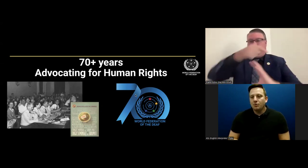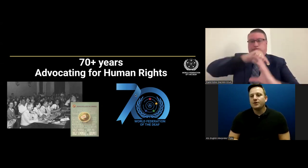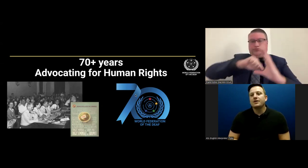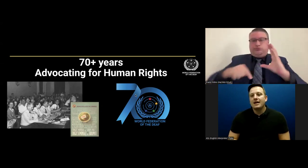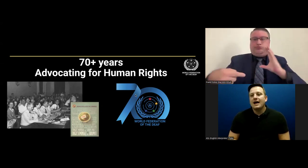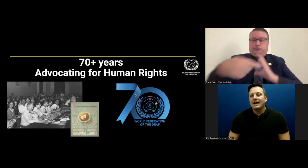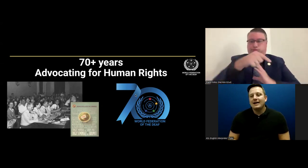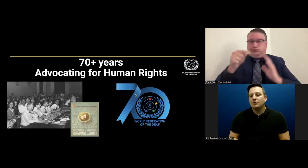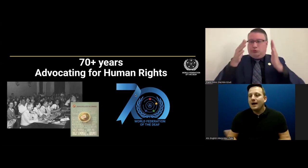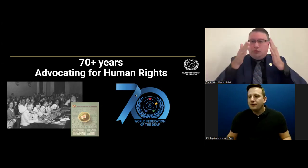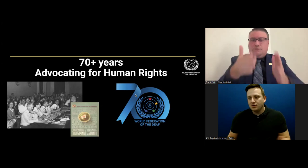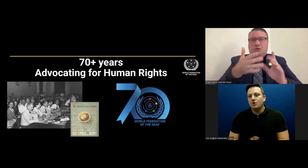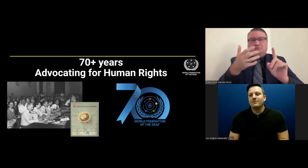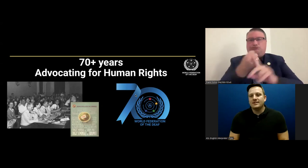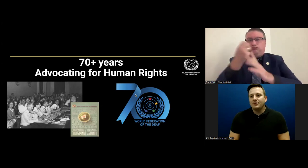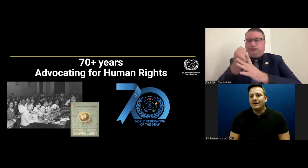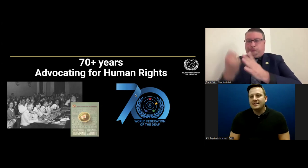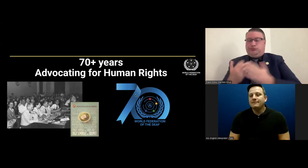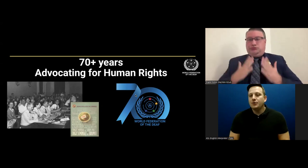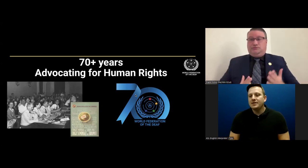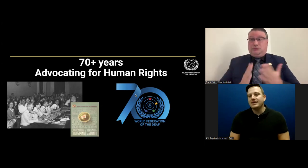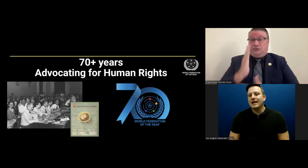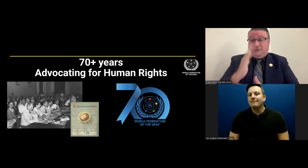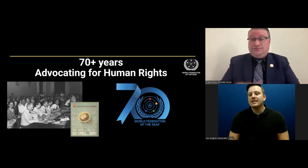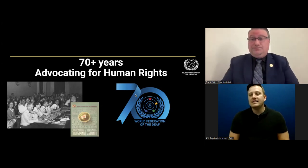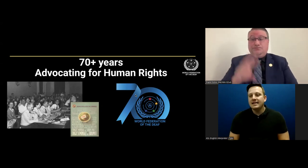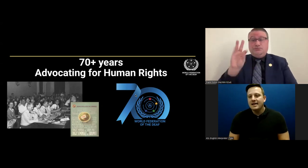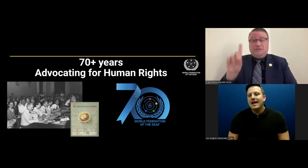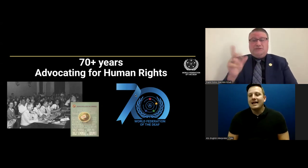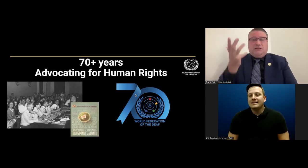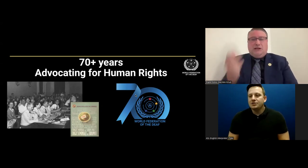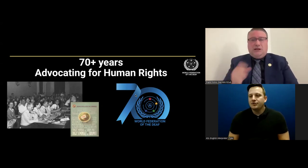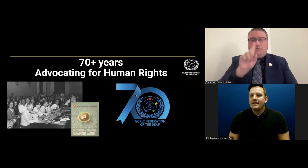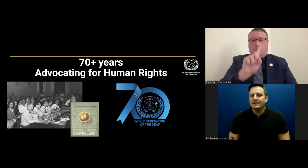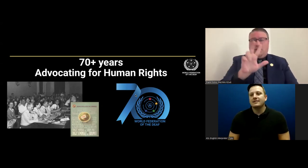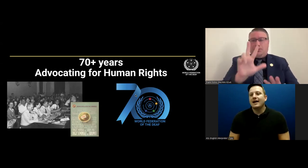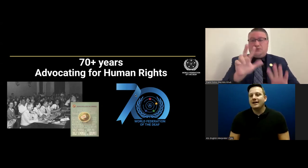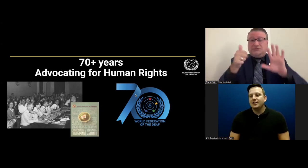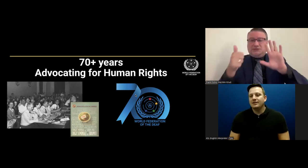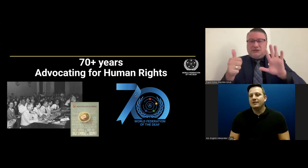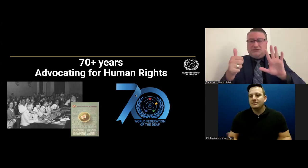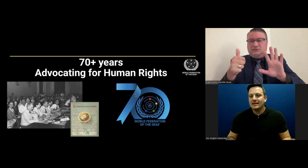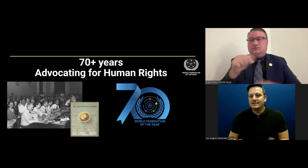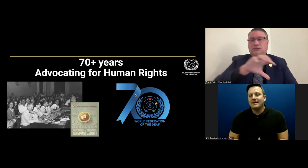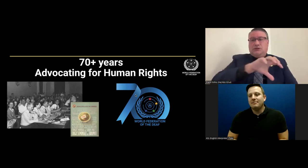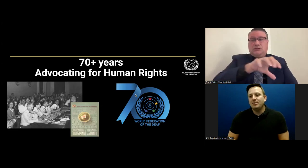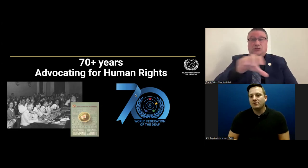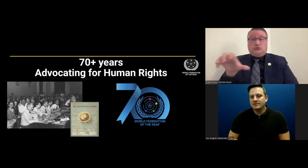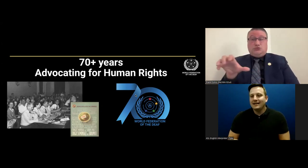work around the globe for WFD, focusing on advocacy and ensuring that rights of deaf people are